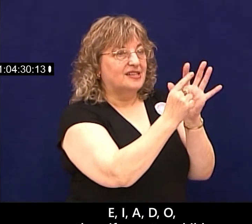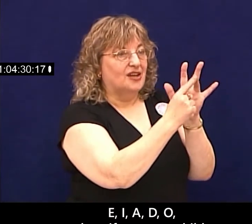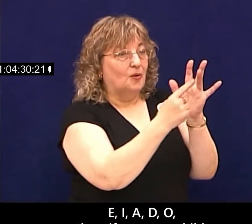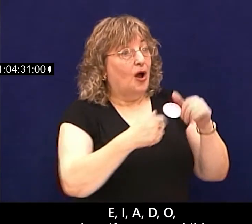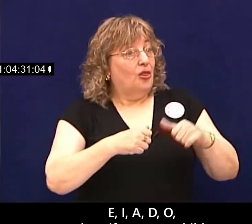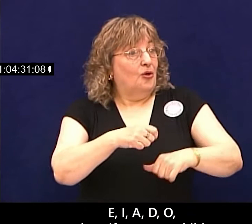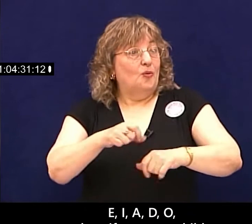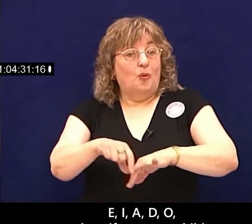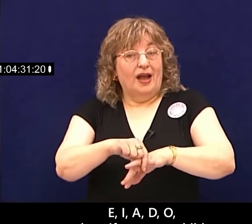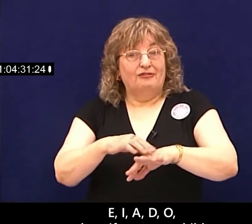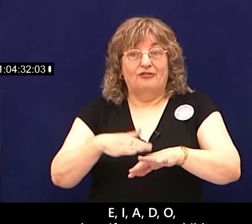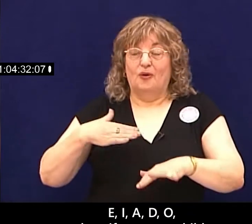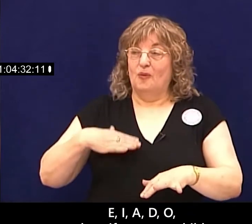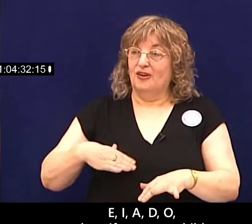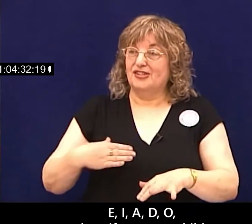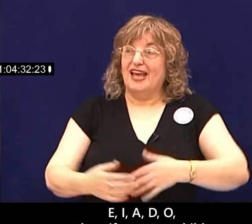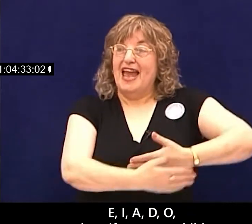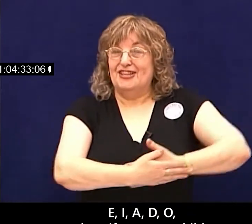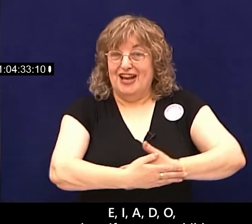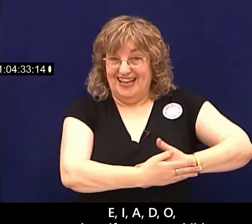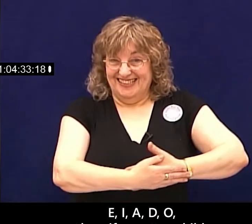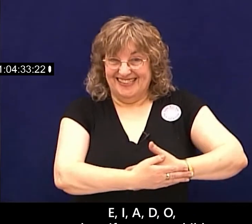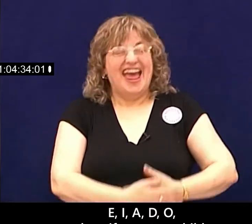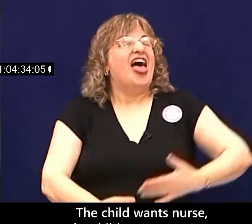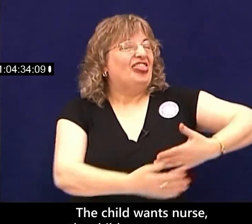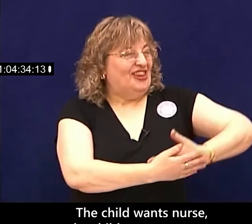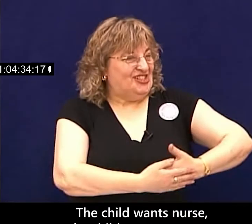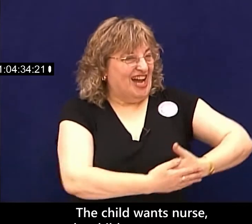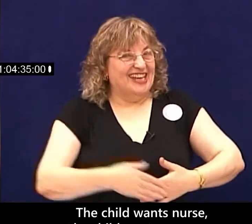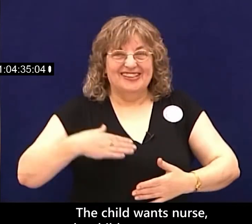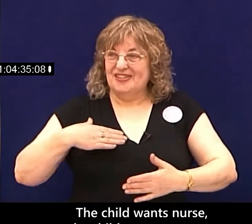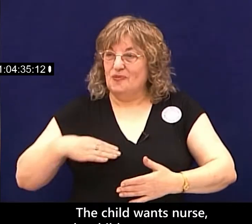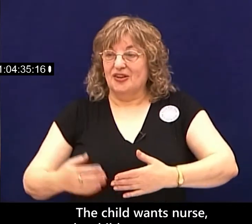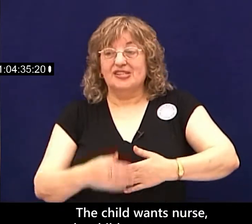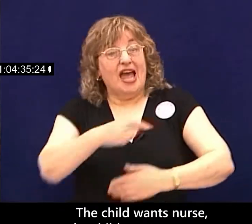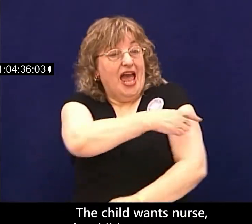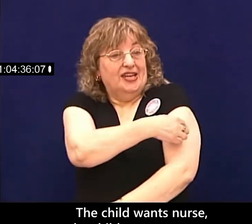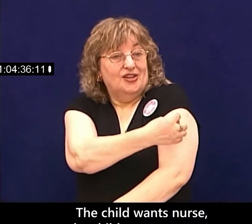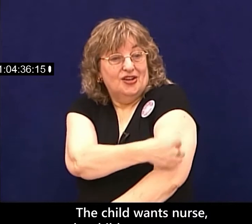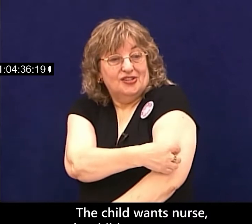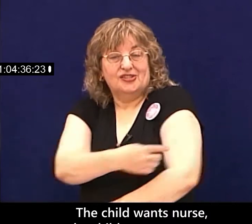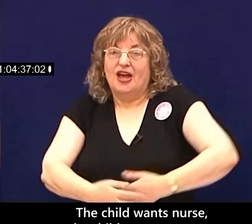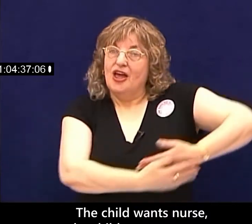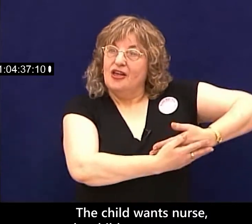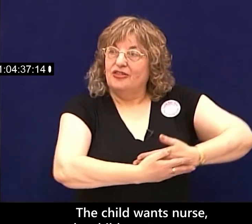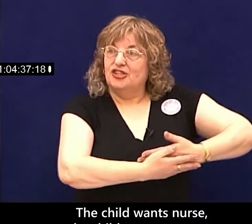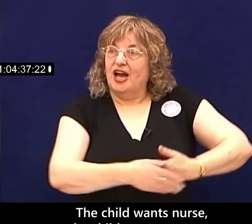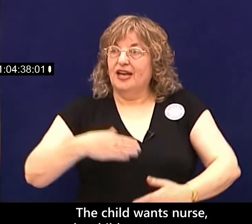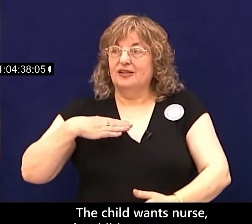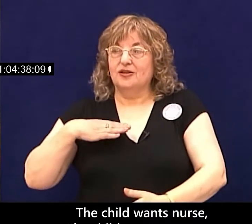E-I-A-D-O, the wife wants a child. The child wants a nurse. The child